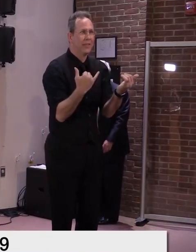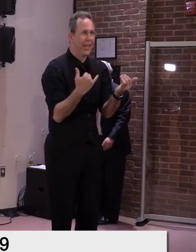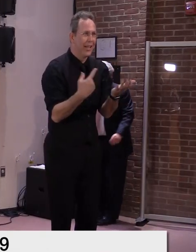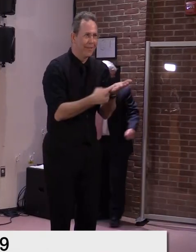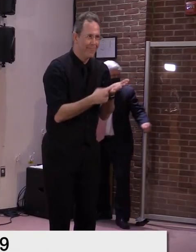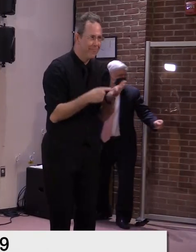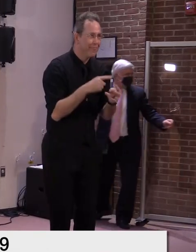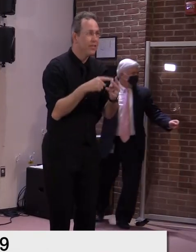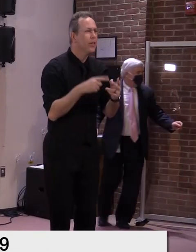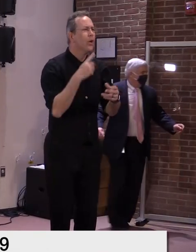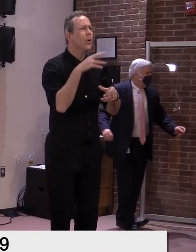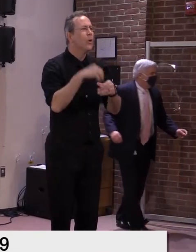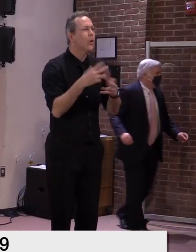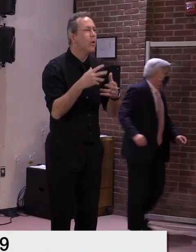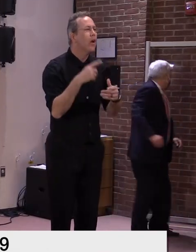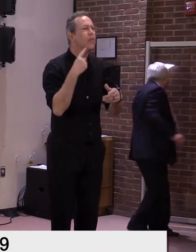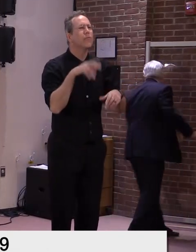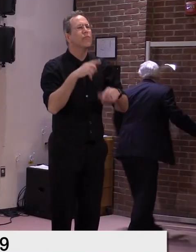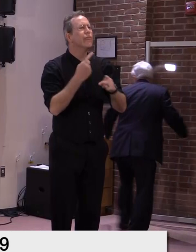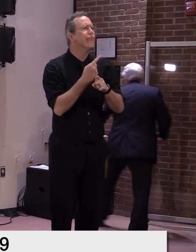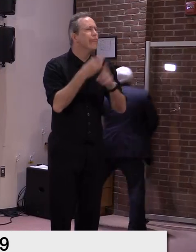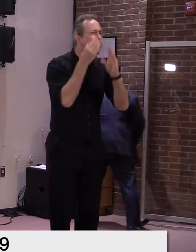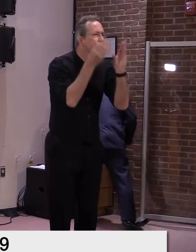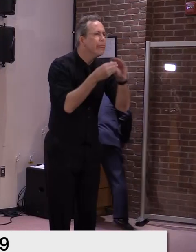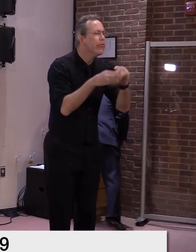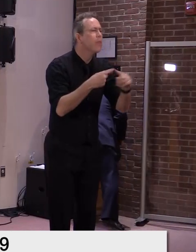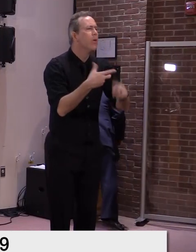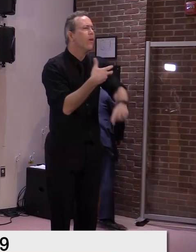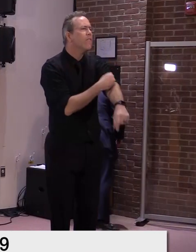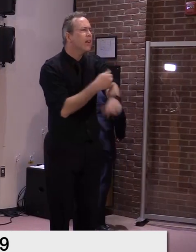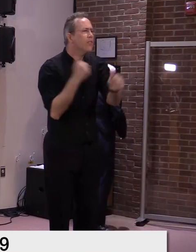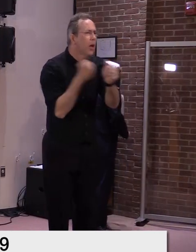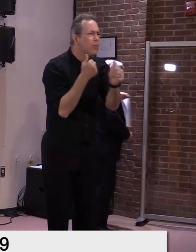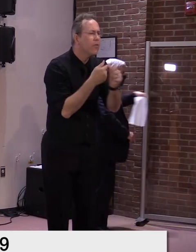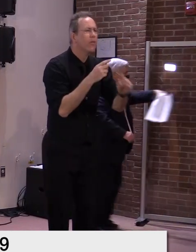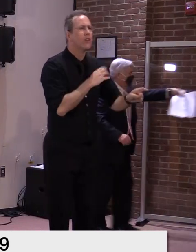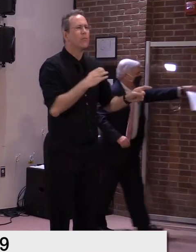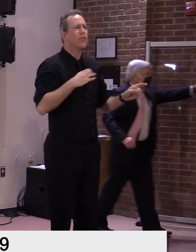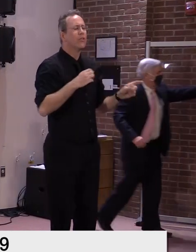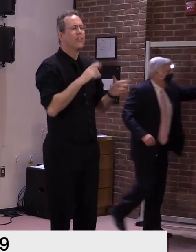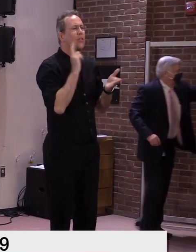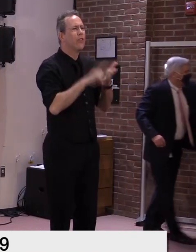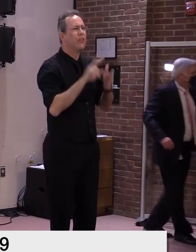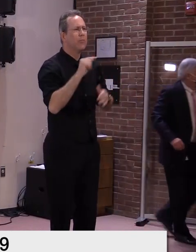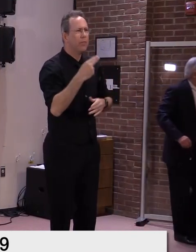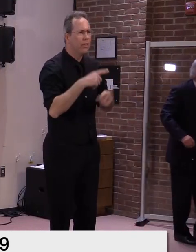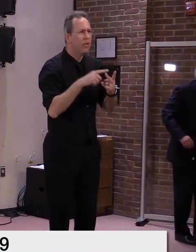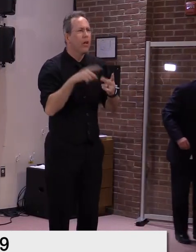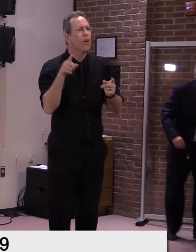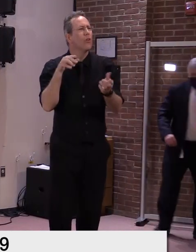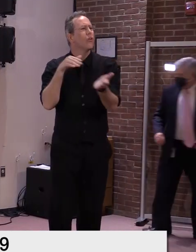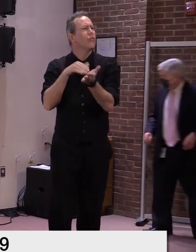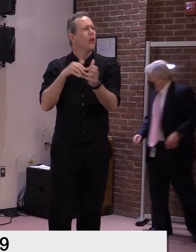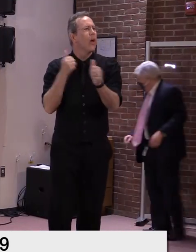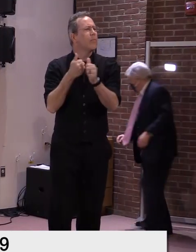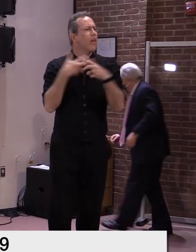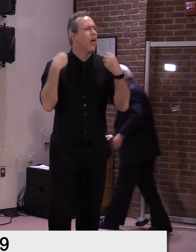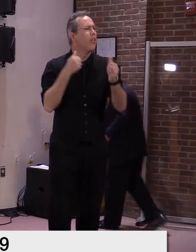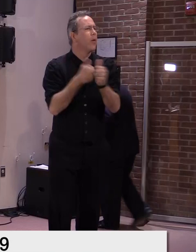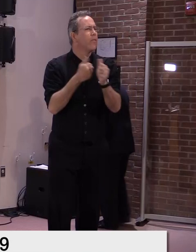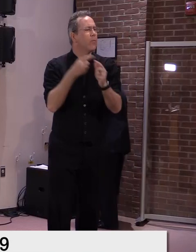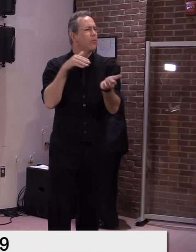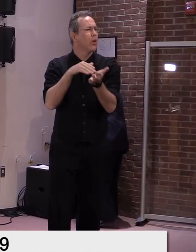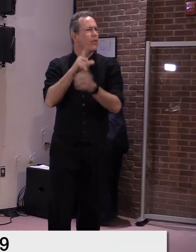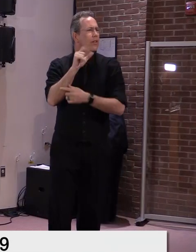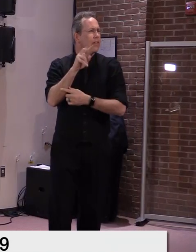our usual vaccine update from Secretary Smith and health update from Dr. Levine. As well, I'm going to